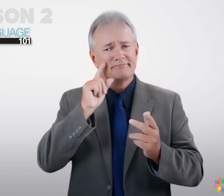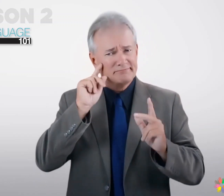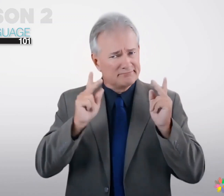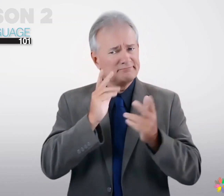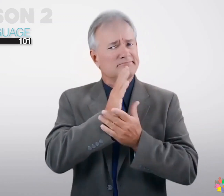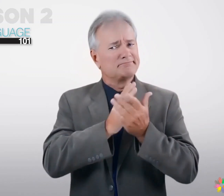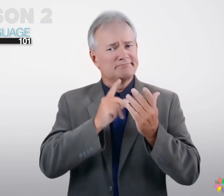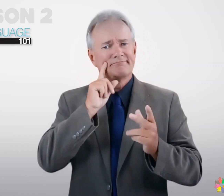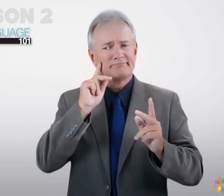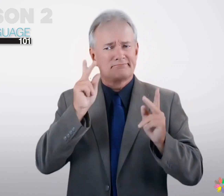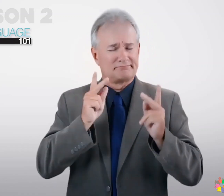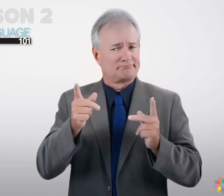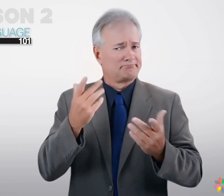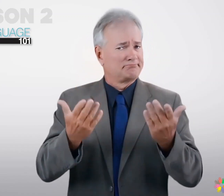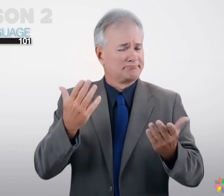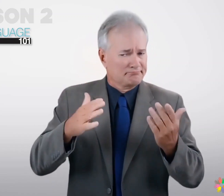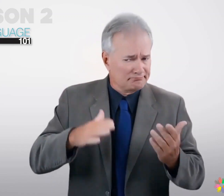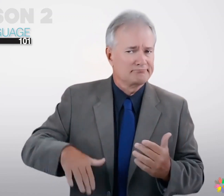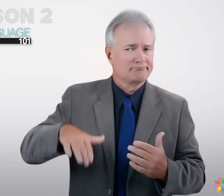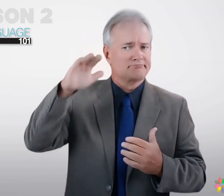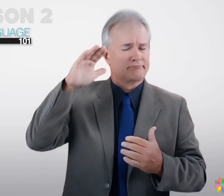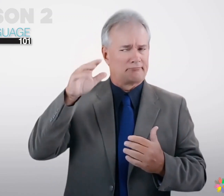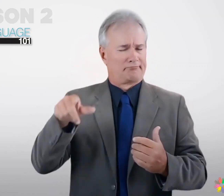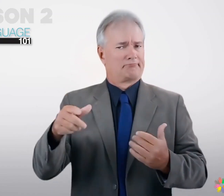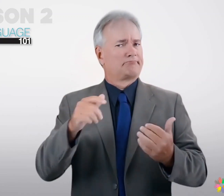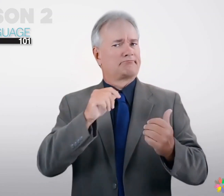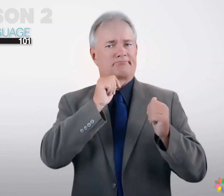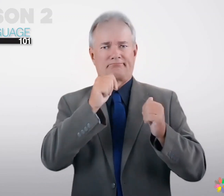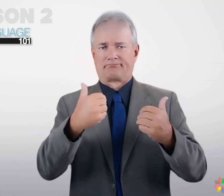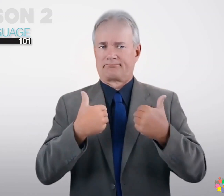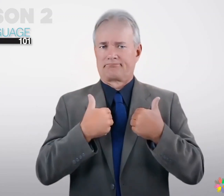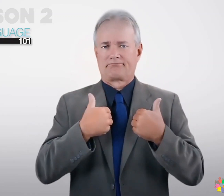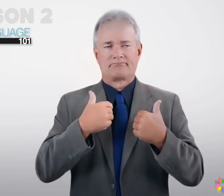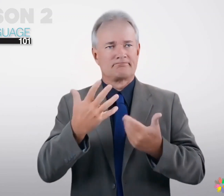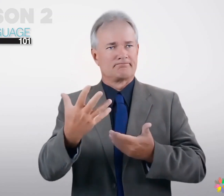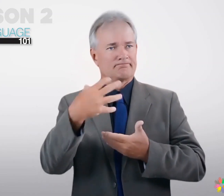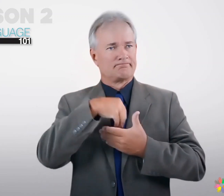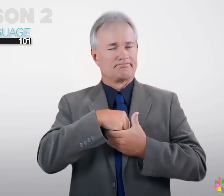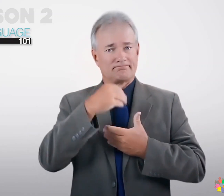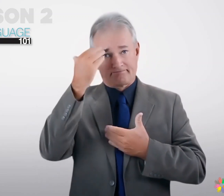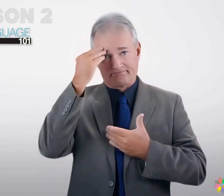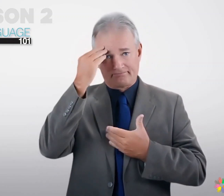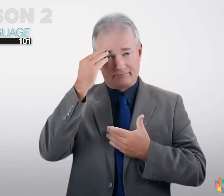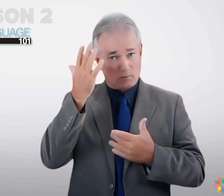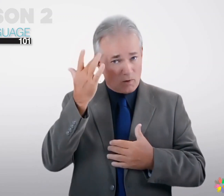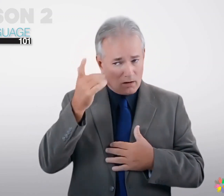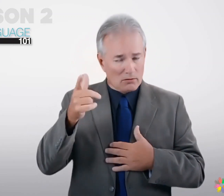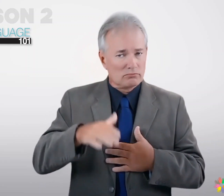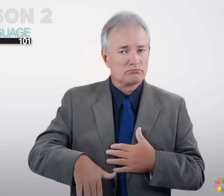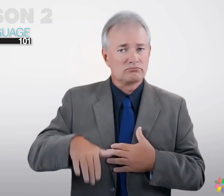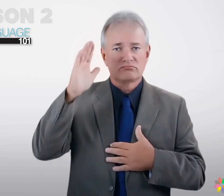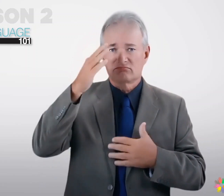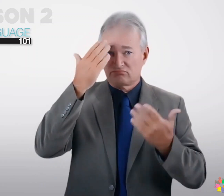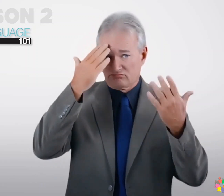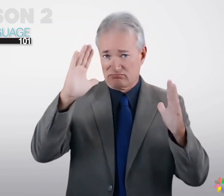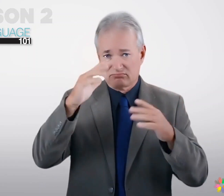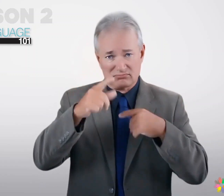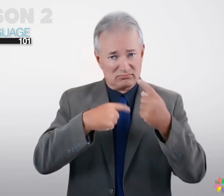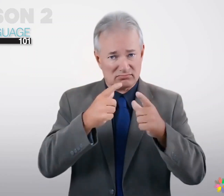might meet some deaf people who don't have a strong deaf culture influence. Maybe because they were raised